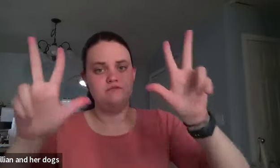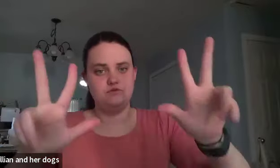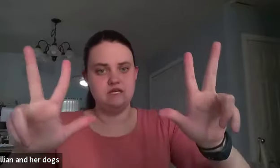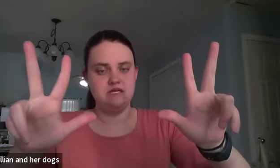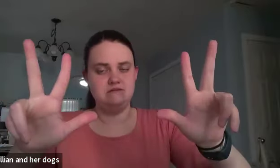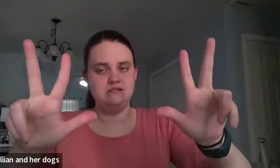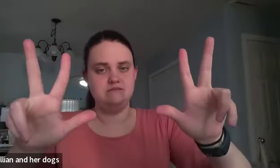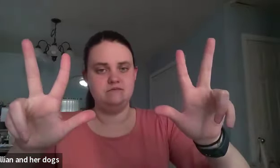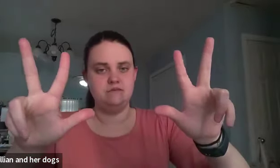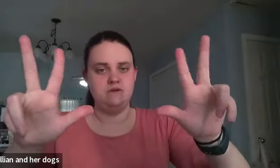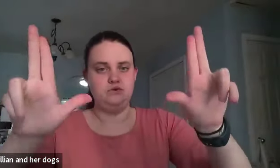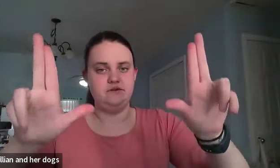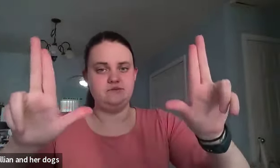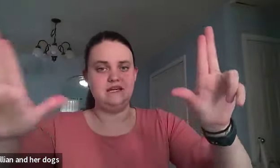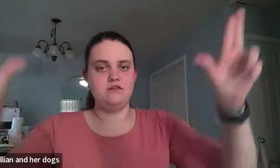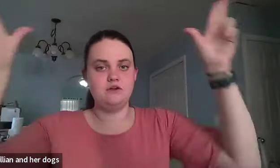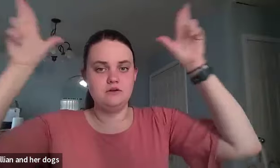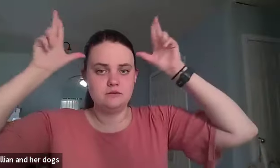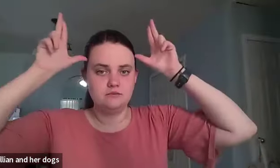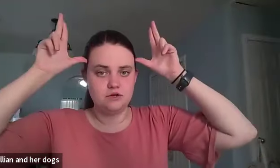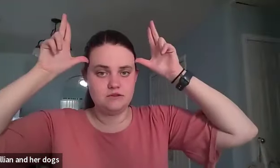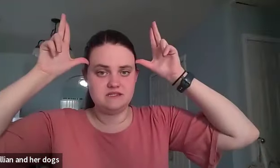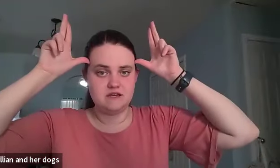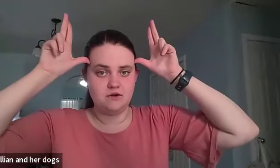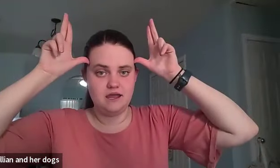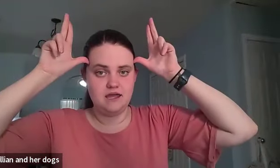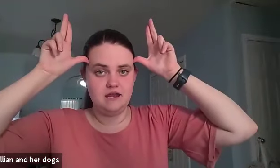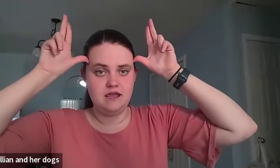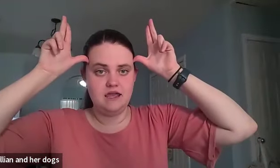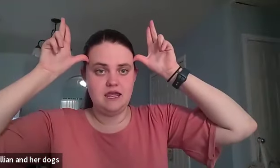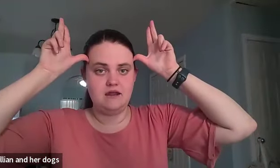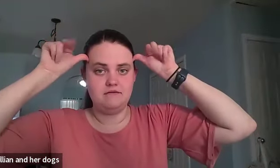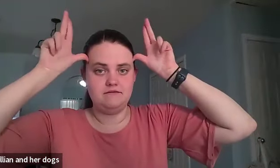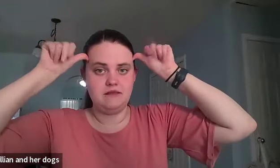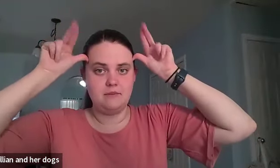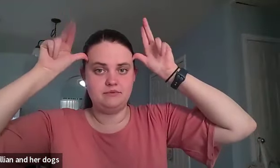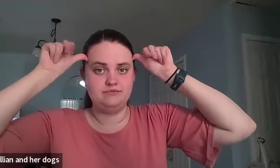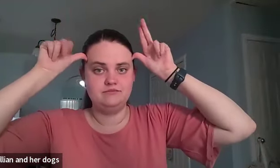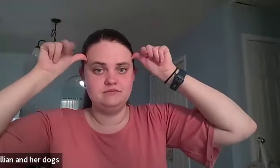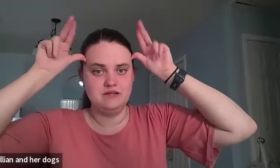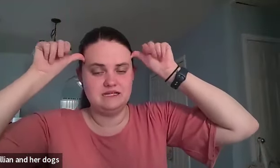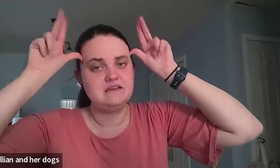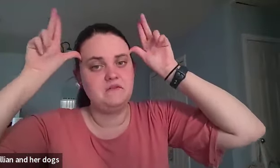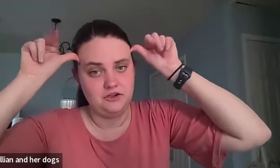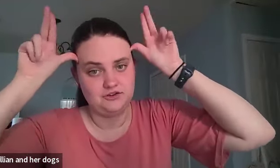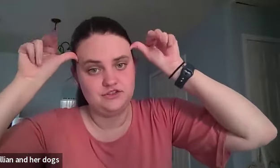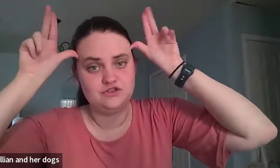have 3's, put them together, put them on the side of our head, and flap. And it's like the ears.